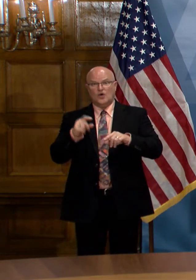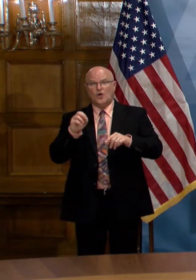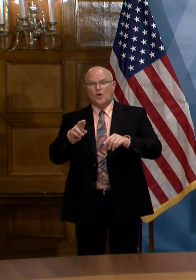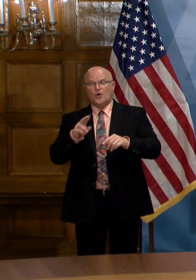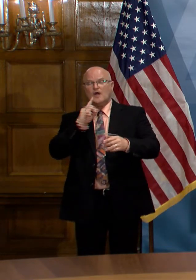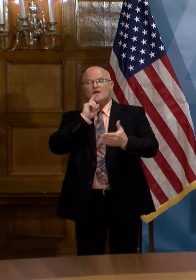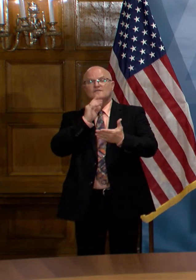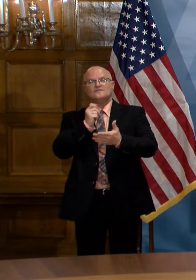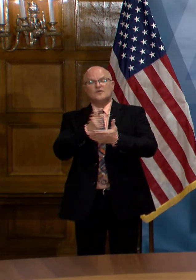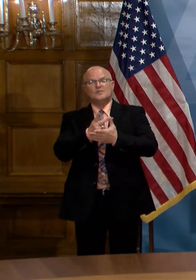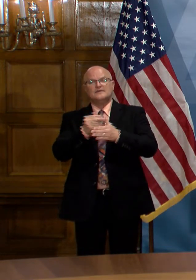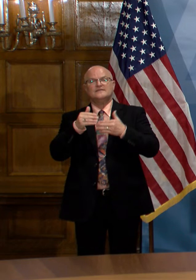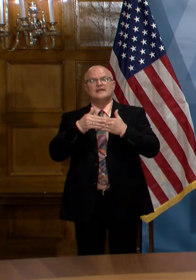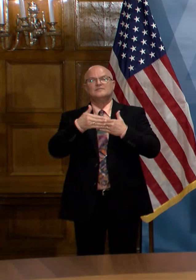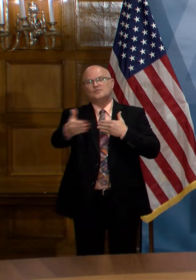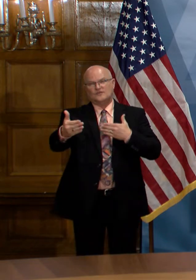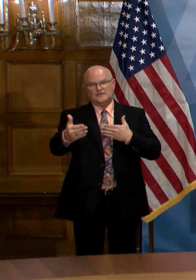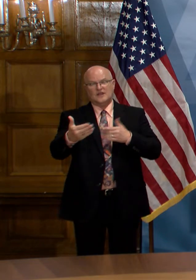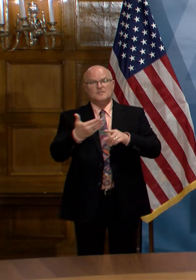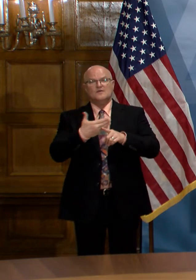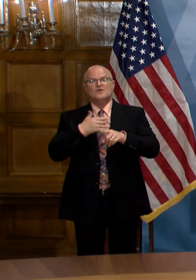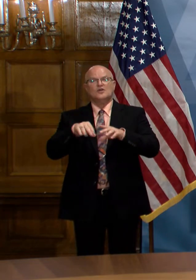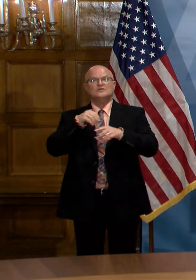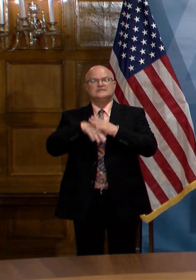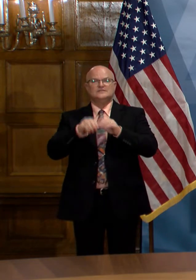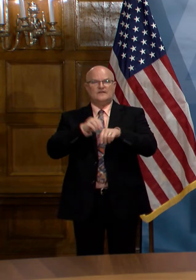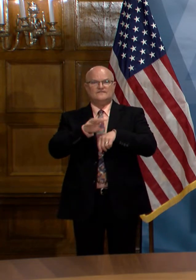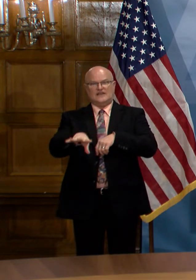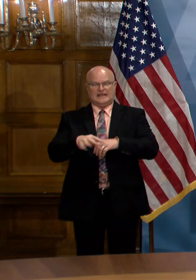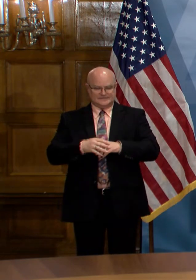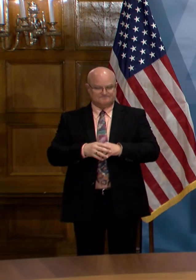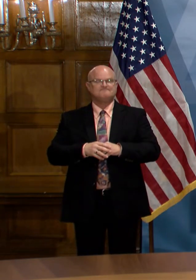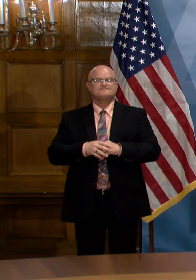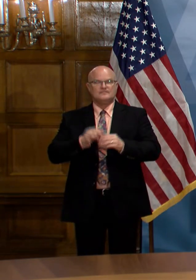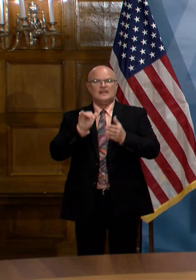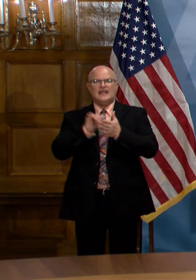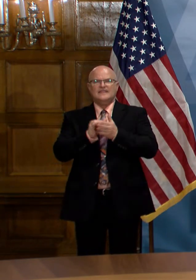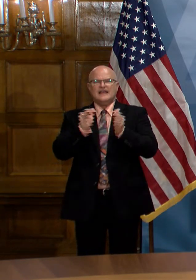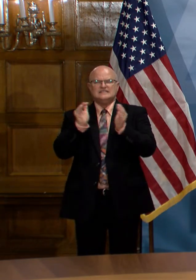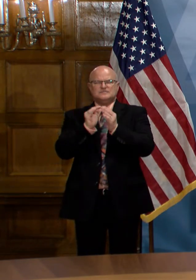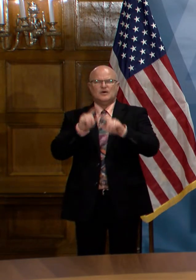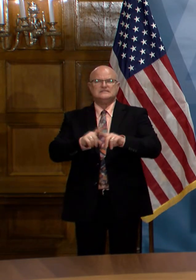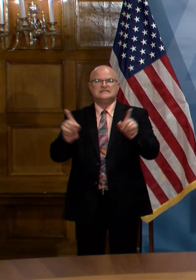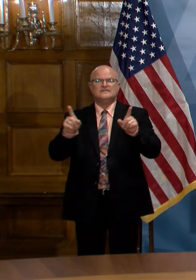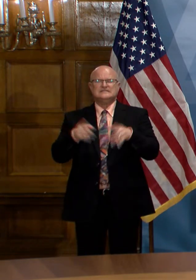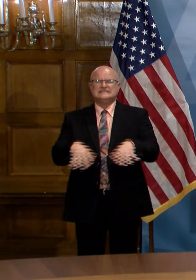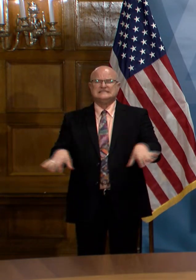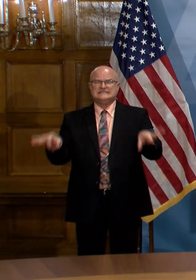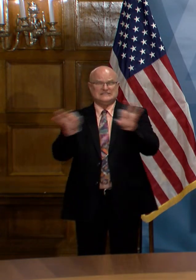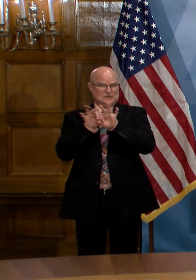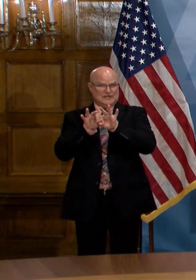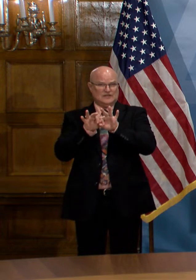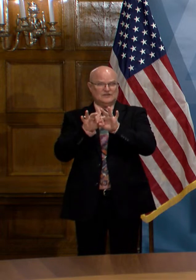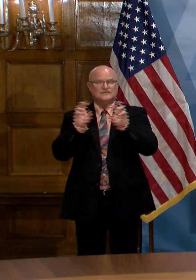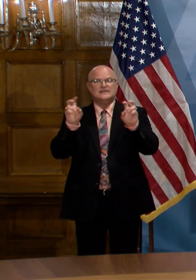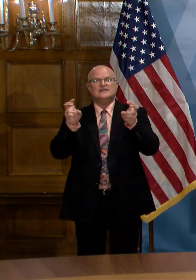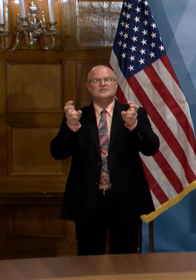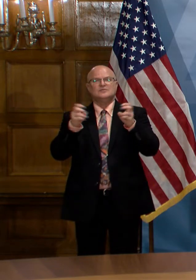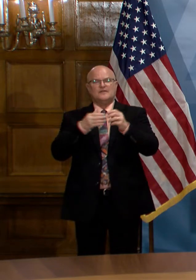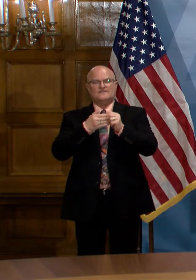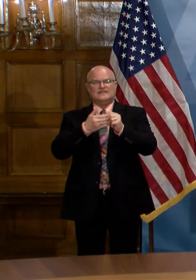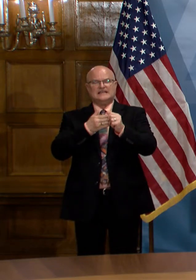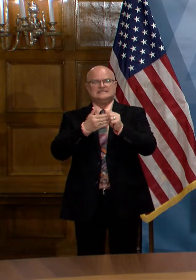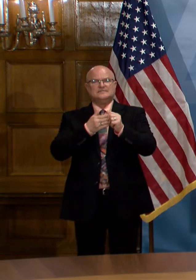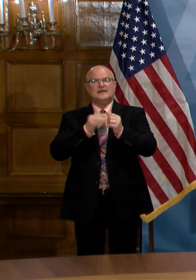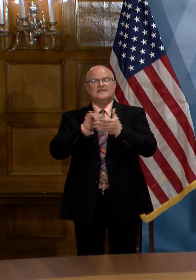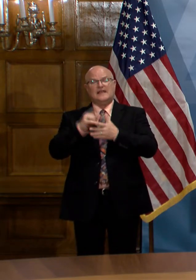versus affirmatively approve it before it goes into effect. And that small difference is critical in terms of the